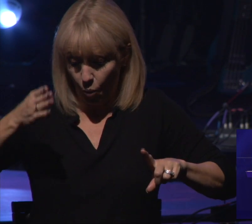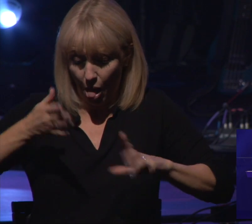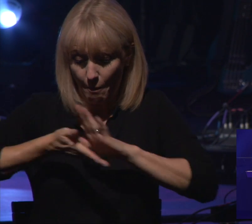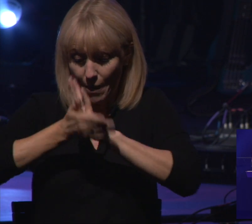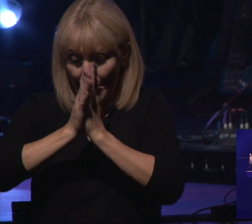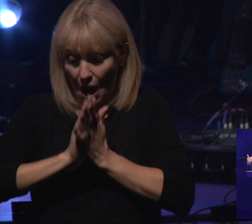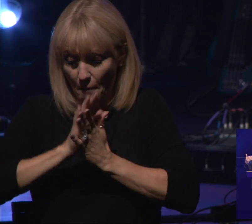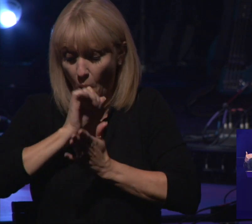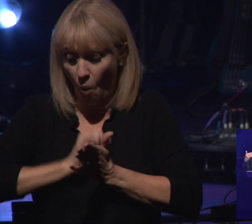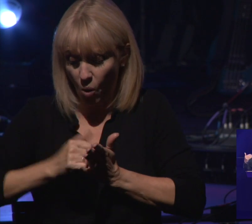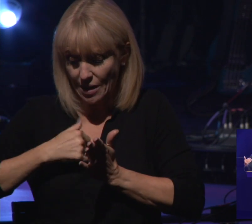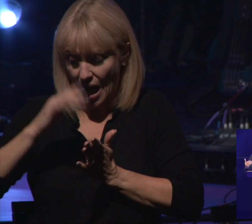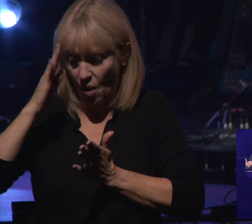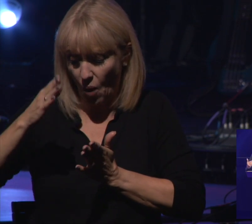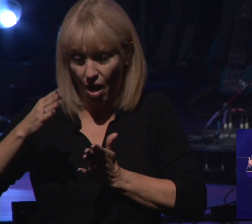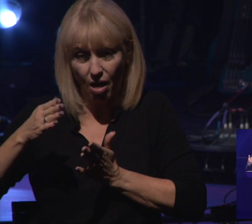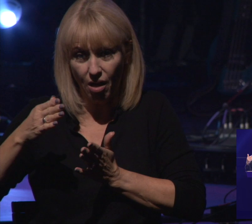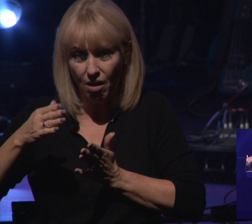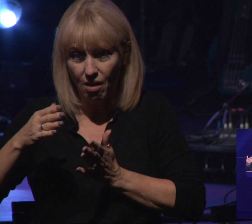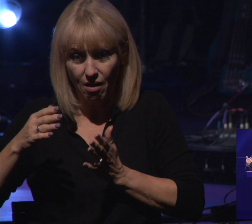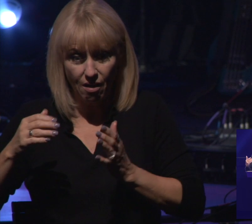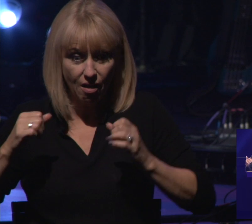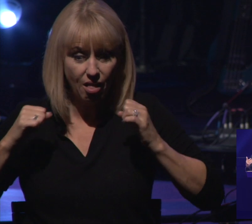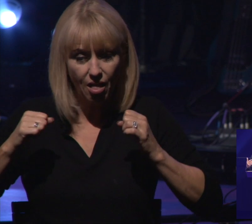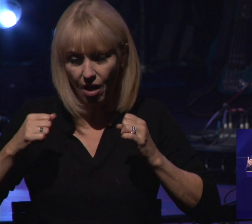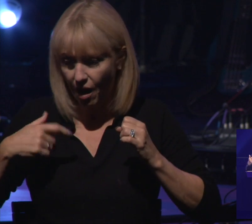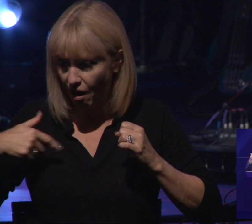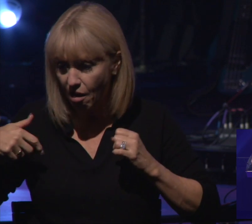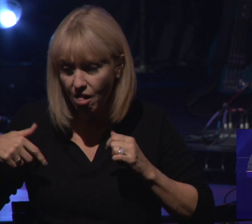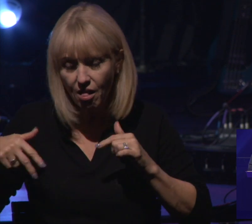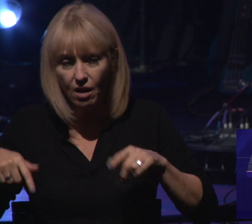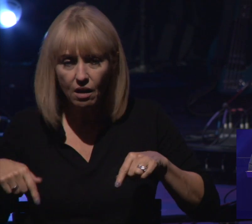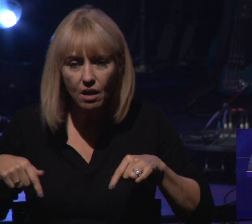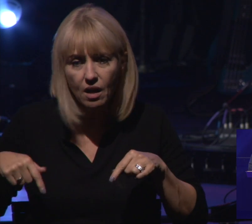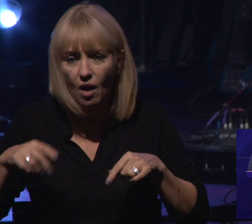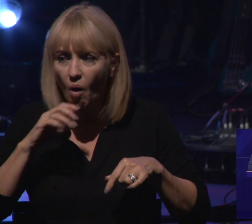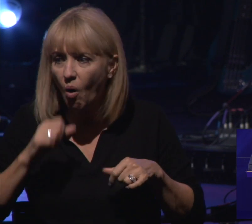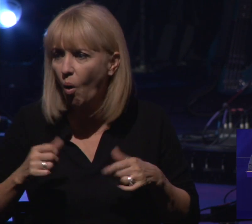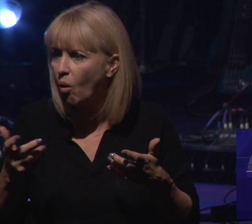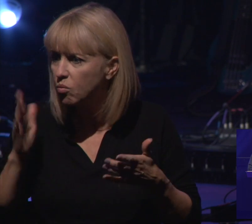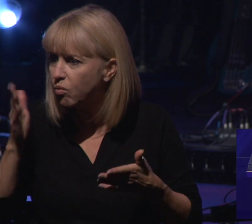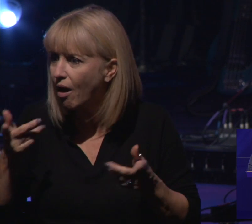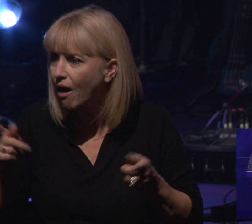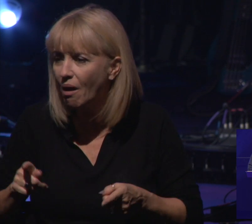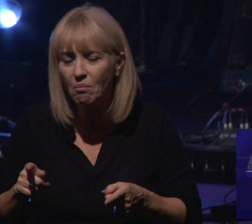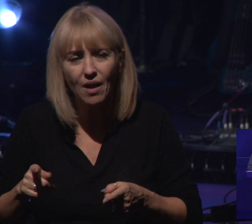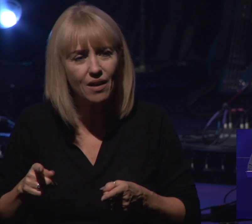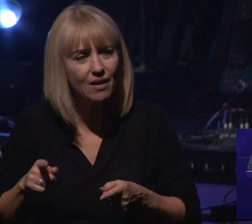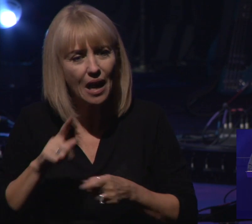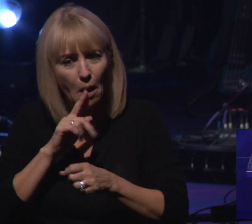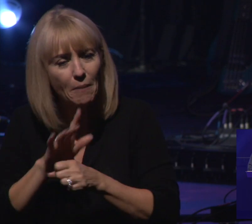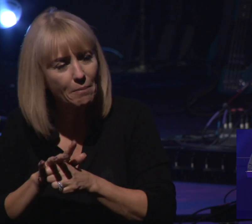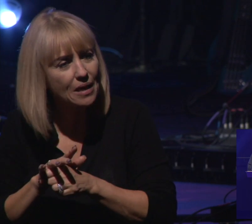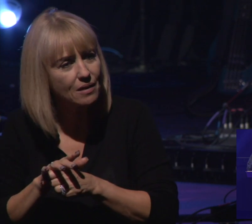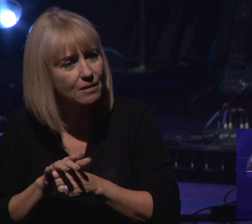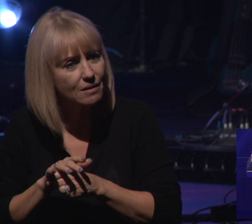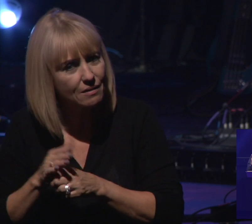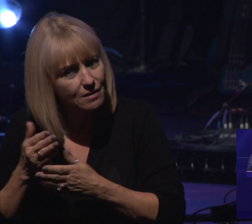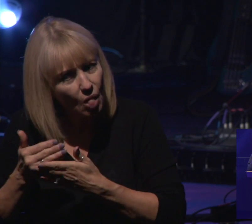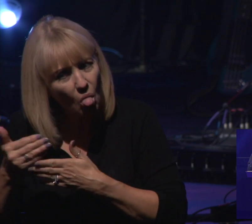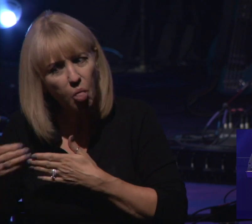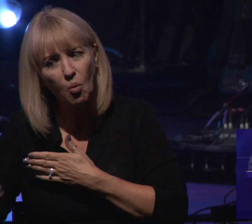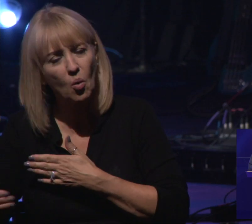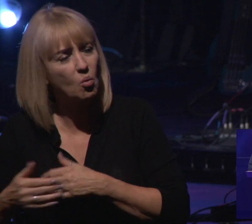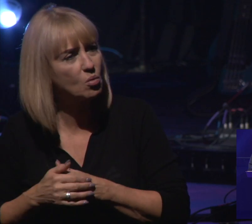saying we're not always going to be young and healthy and athletic, but we're going to be with each other for here and for out. It's a commitment that